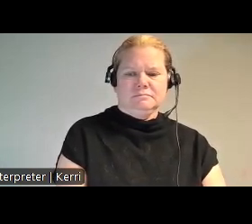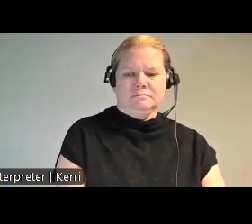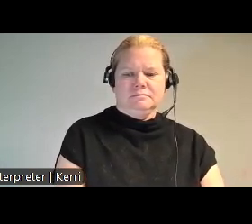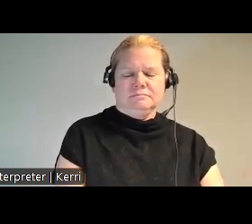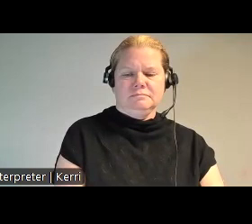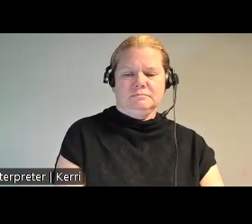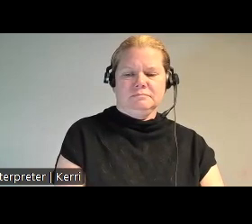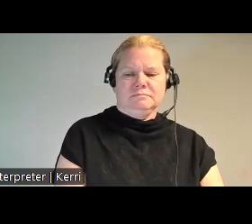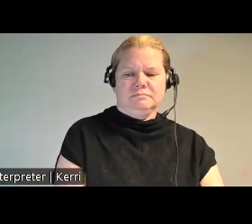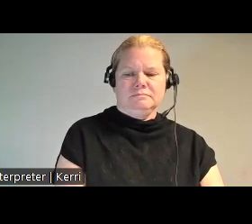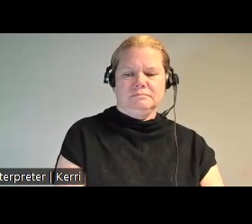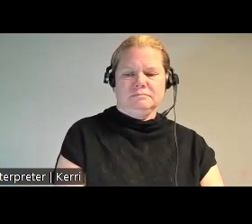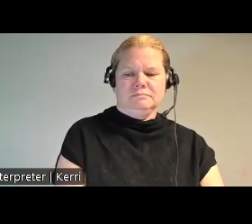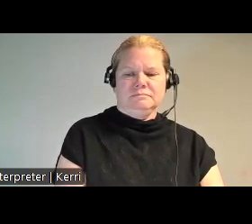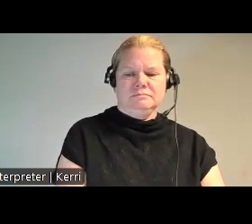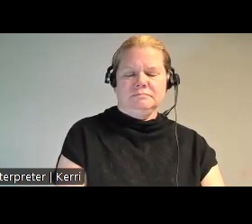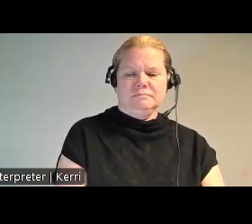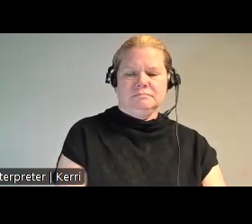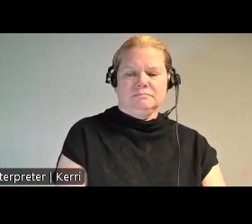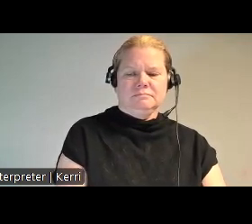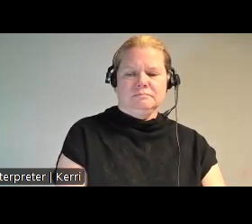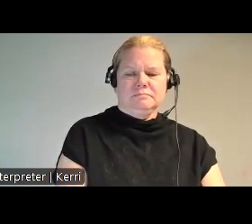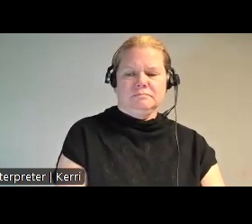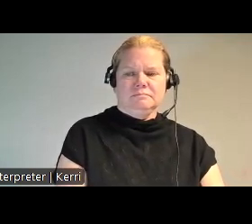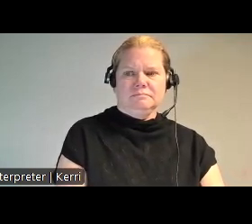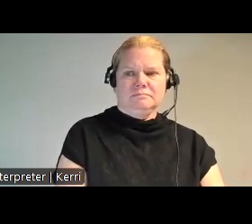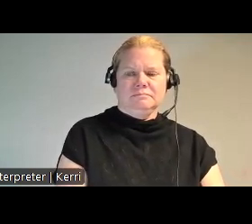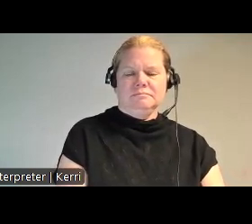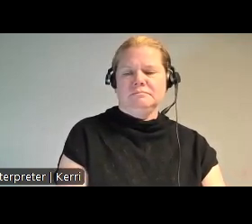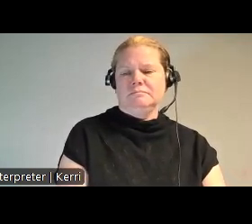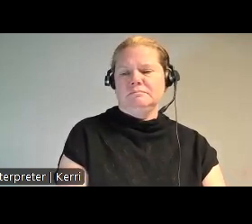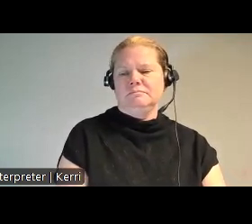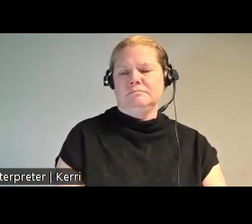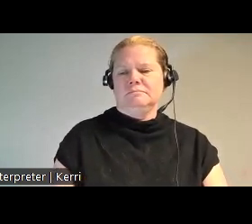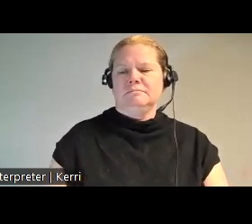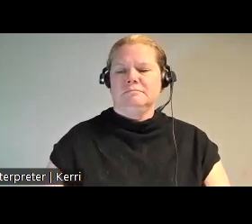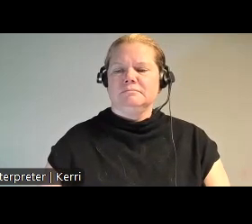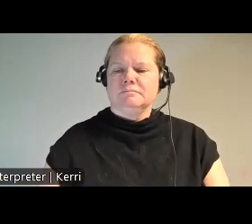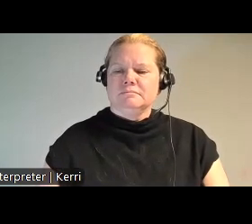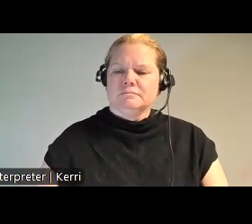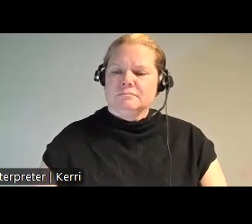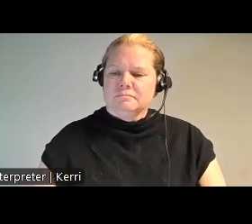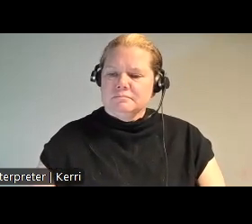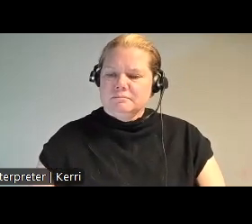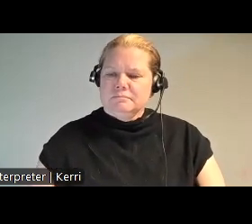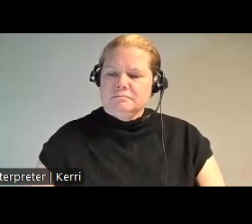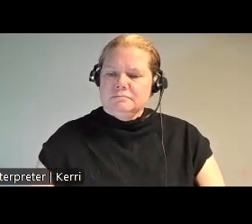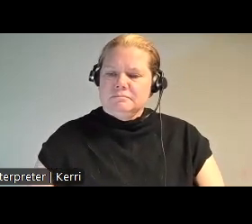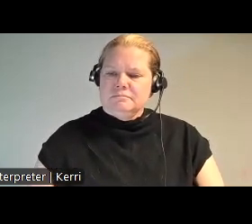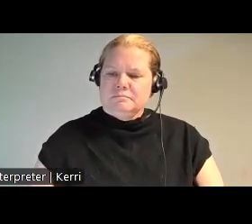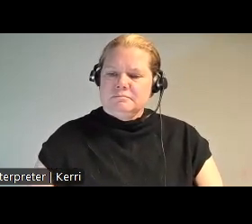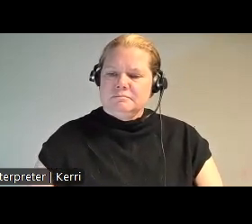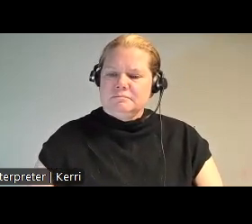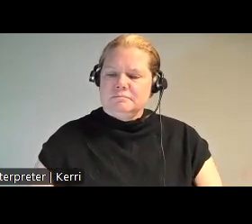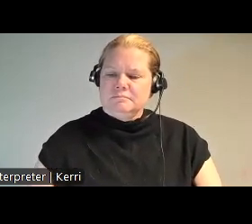these benefits exist or how to get them. And sometimes when you call those 1-800 numbers, this is